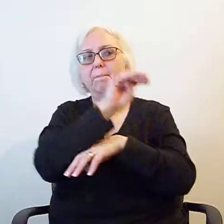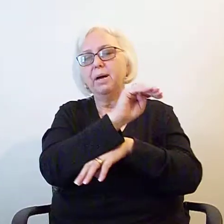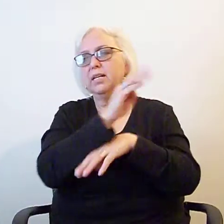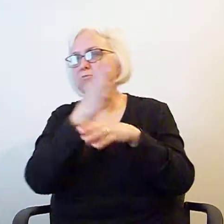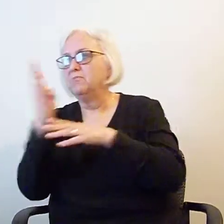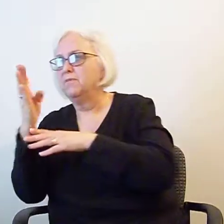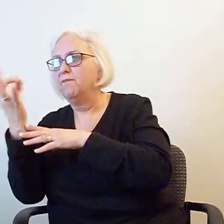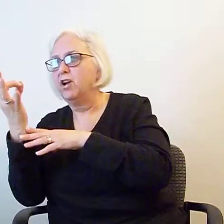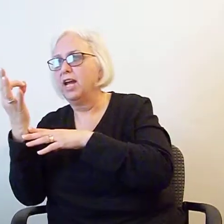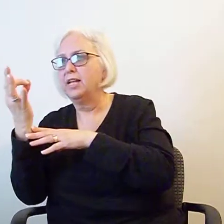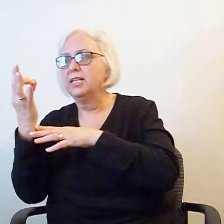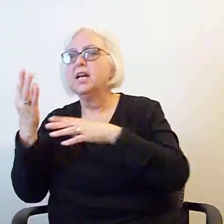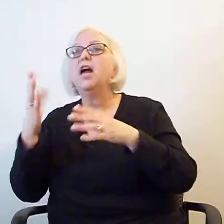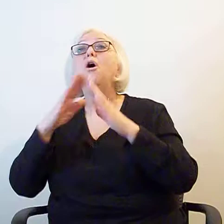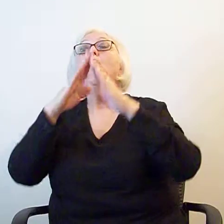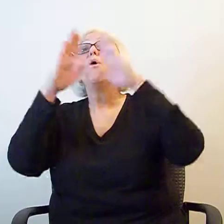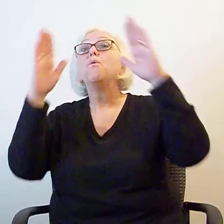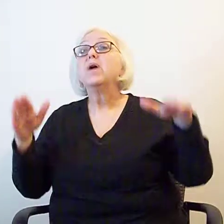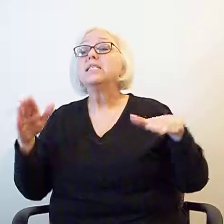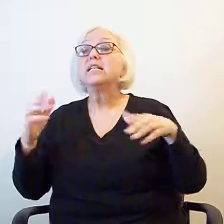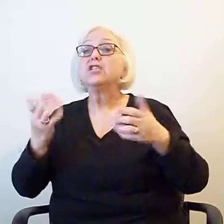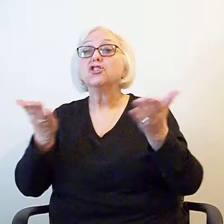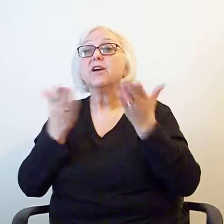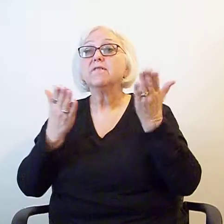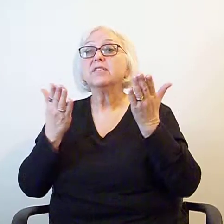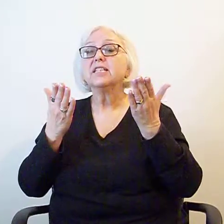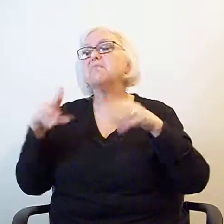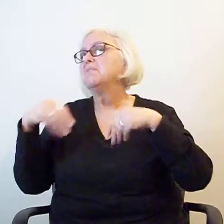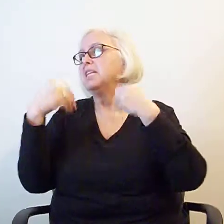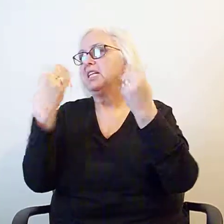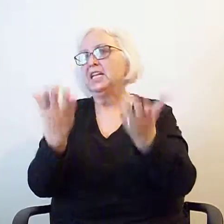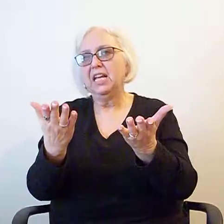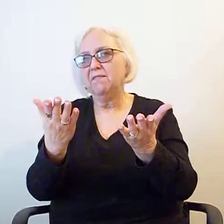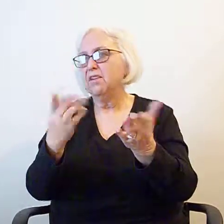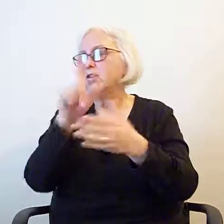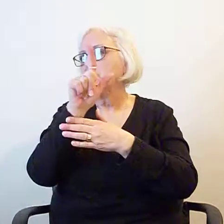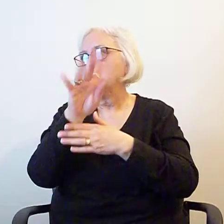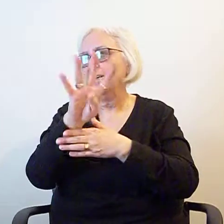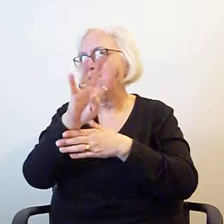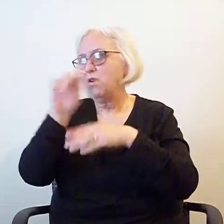Residential services can be provided up to 24 hours, 7 days a week.